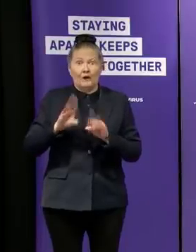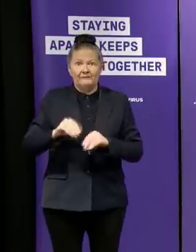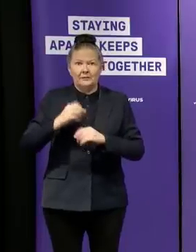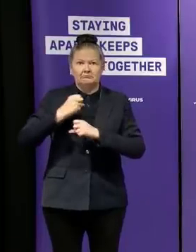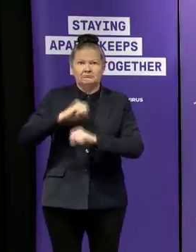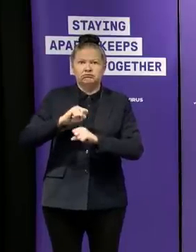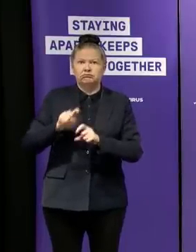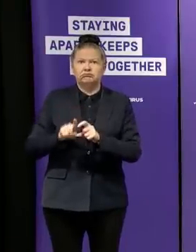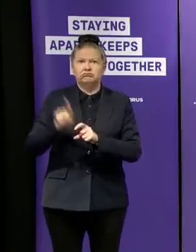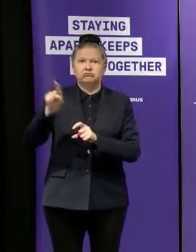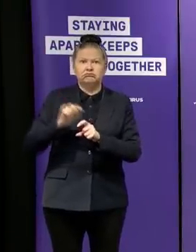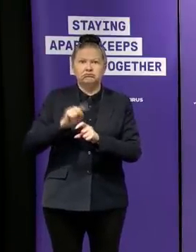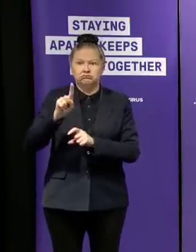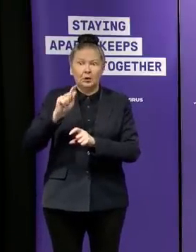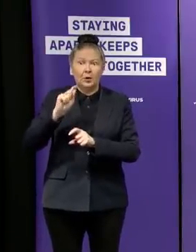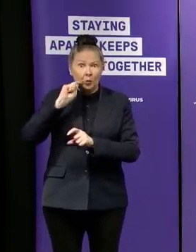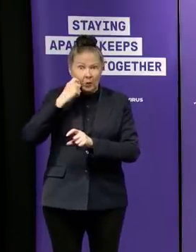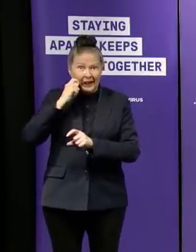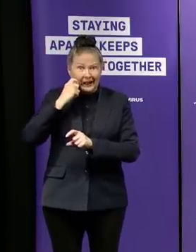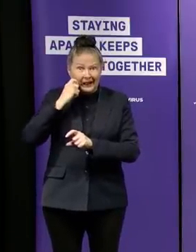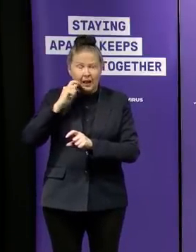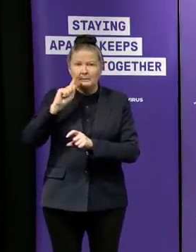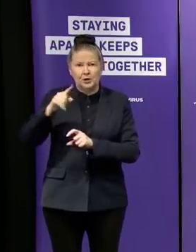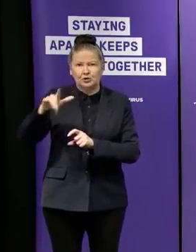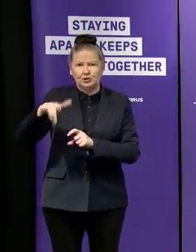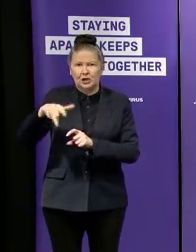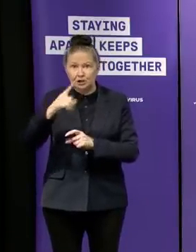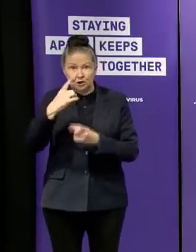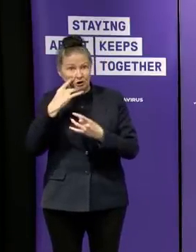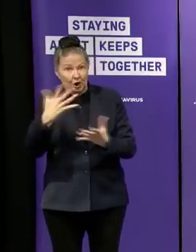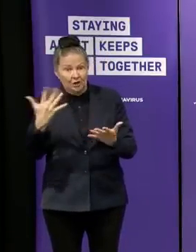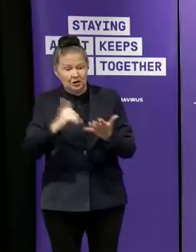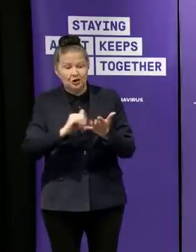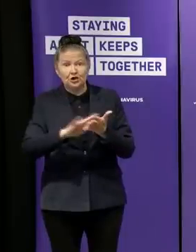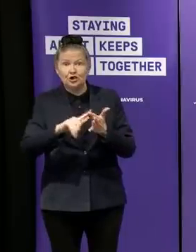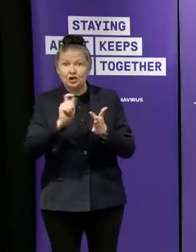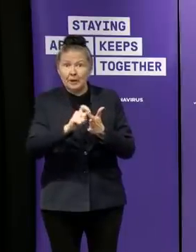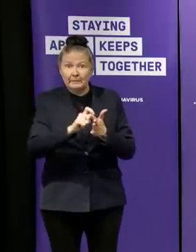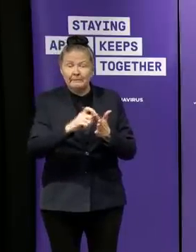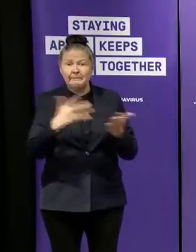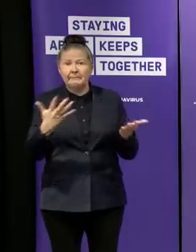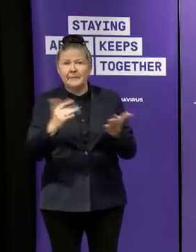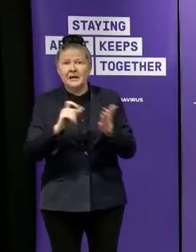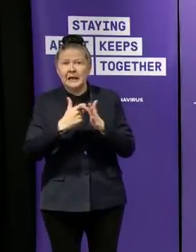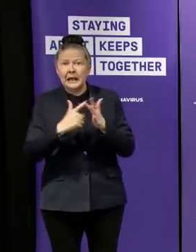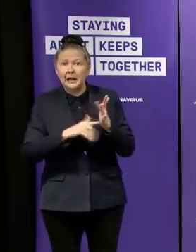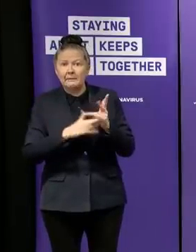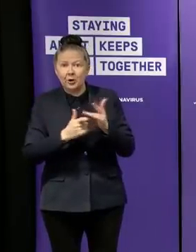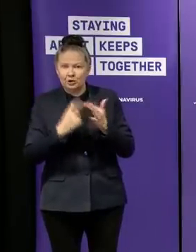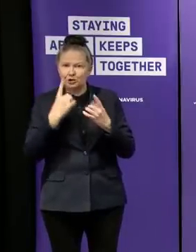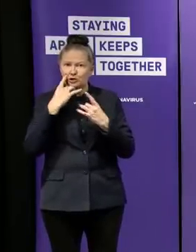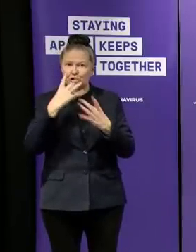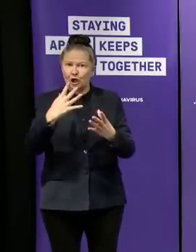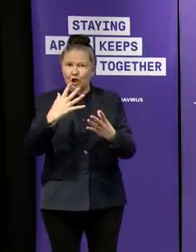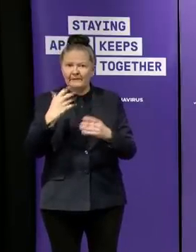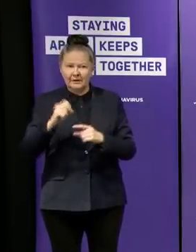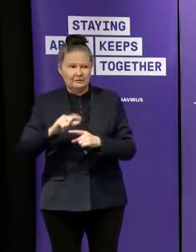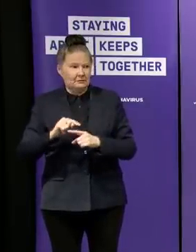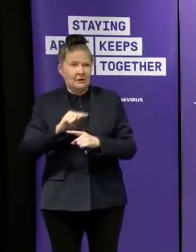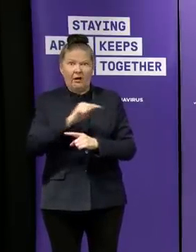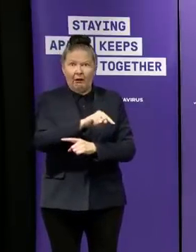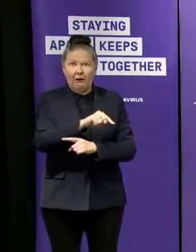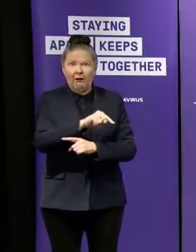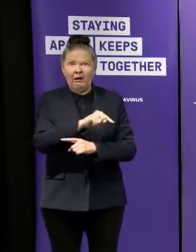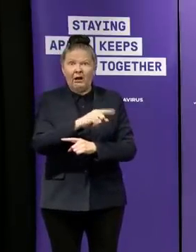can, but we're not in that position yet. And I think Shepparton shows you that, Shepparton and Kilmore show you that just this week. It does move really